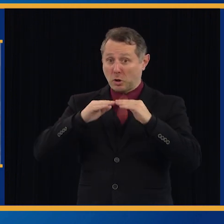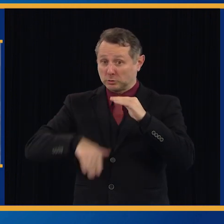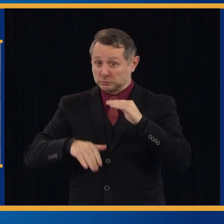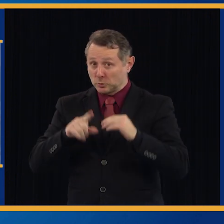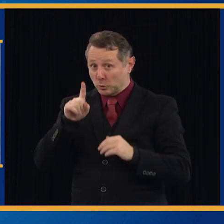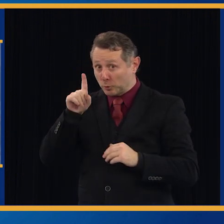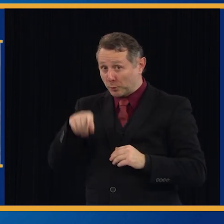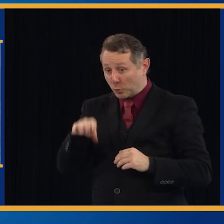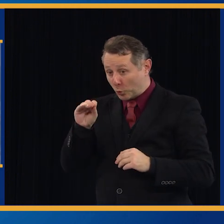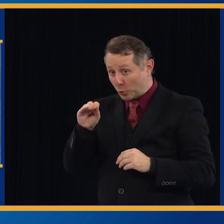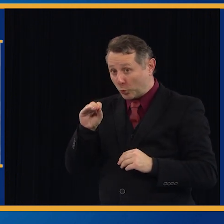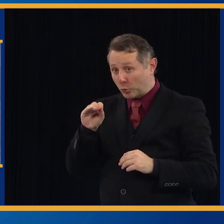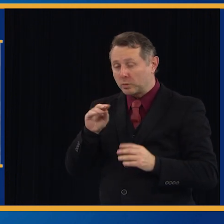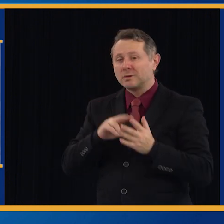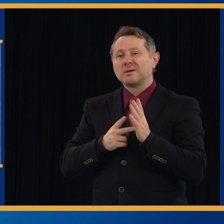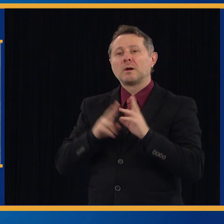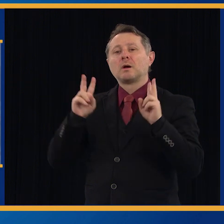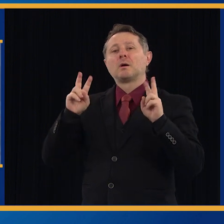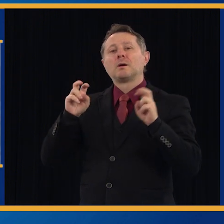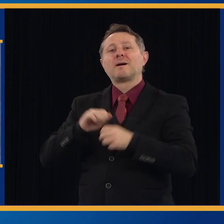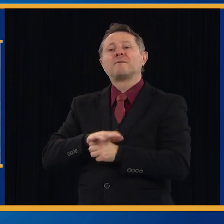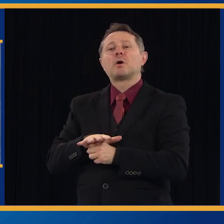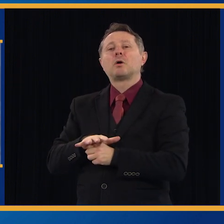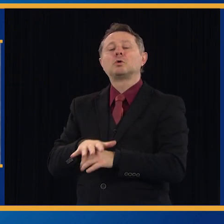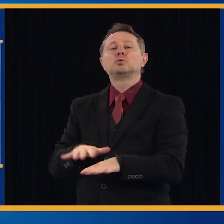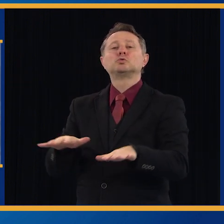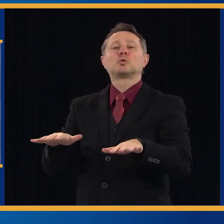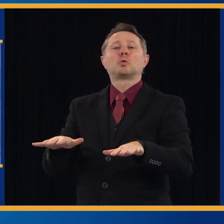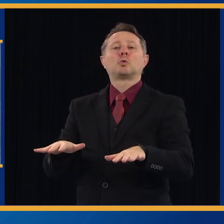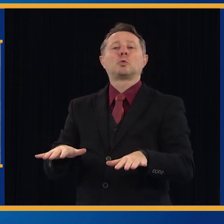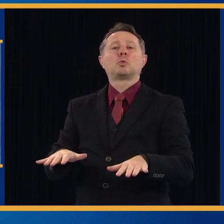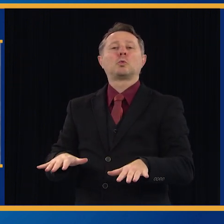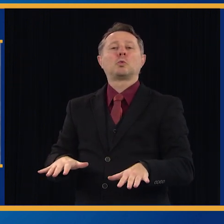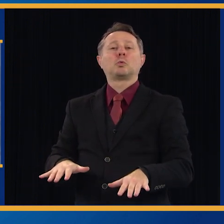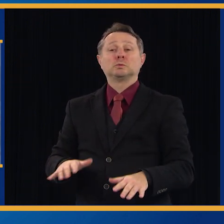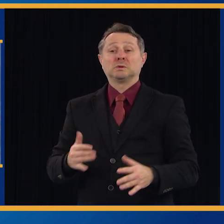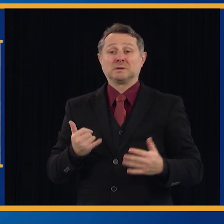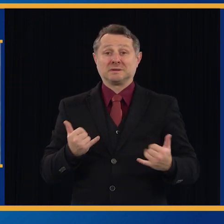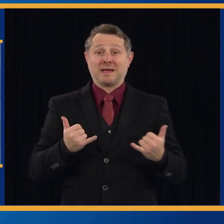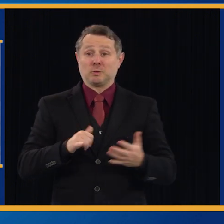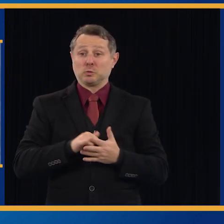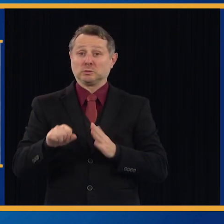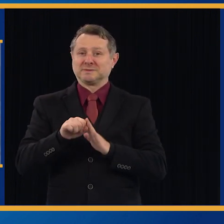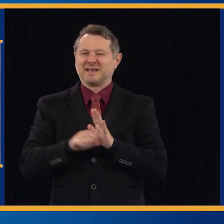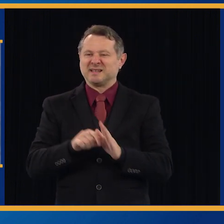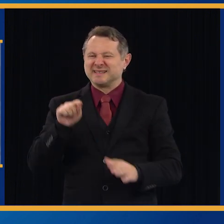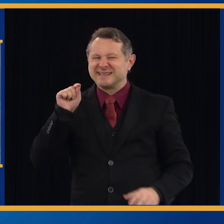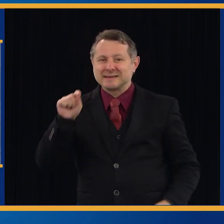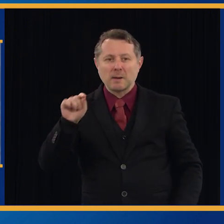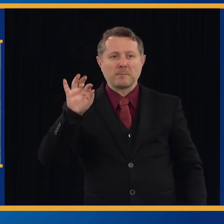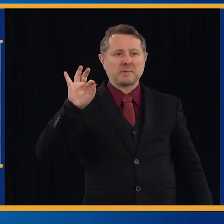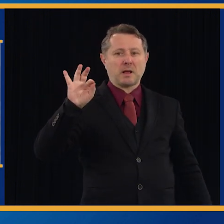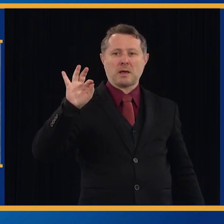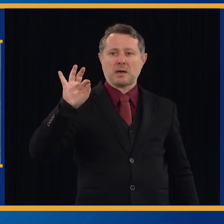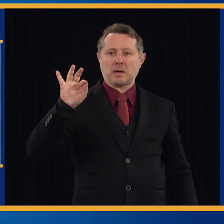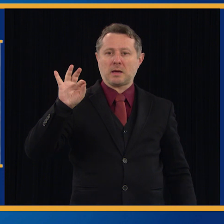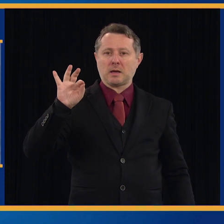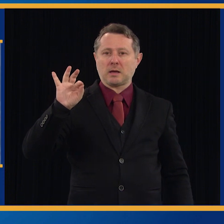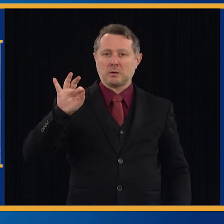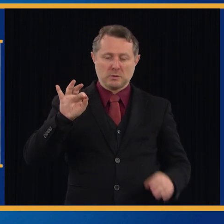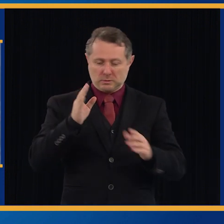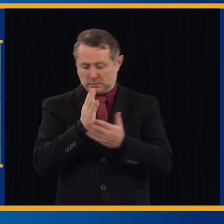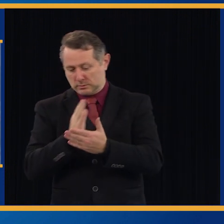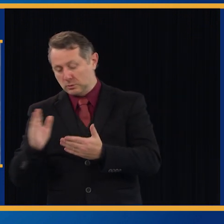the virus is slowing. We're at 0.9. We have 0.9 to 1.2. That is a very